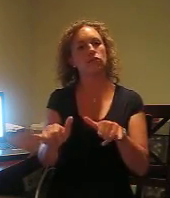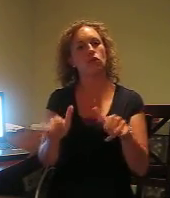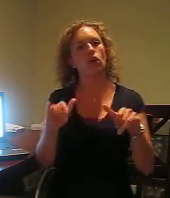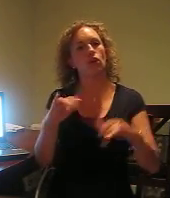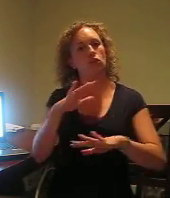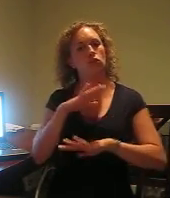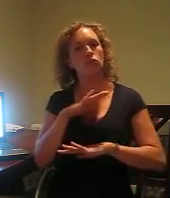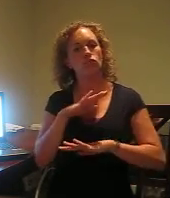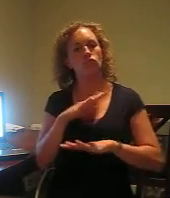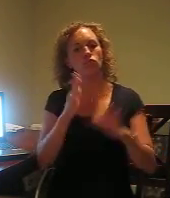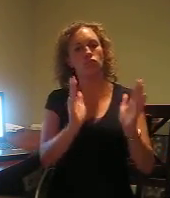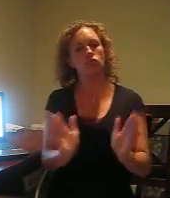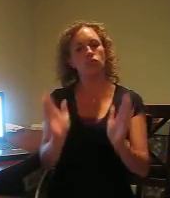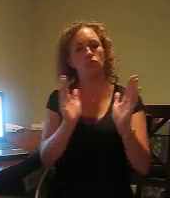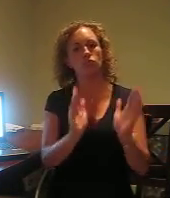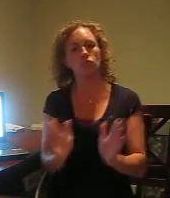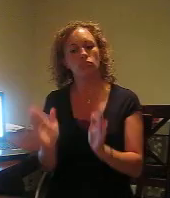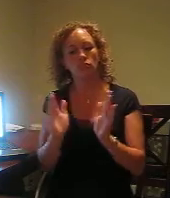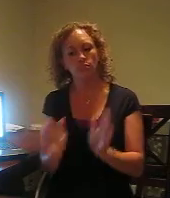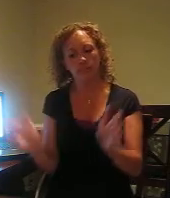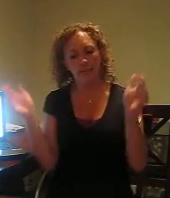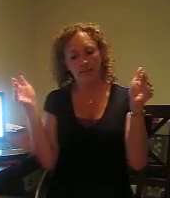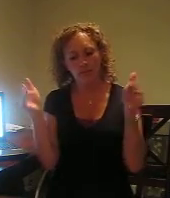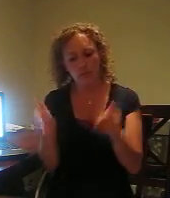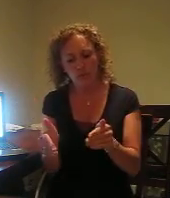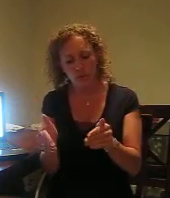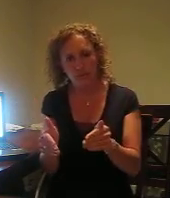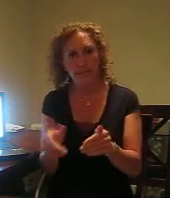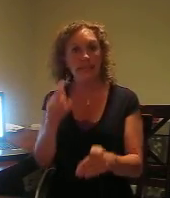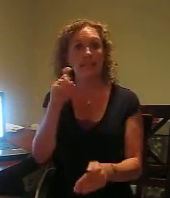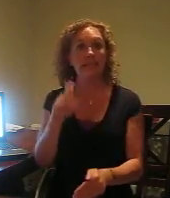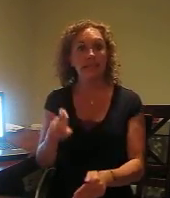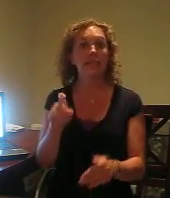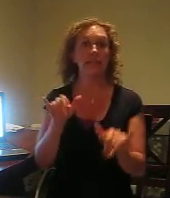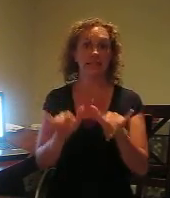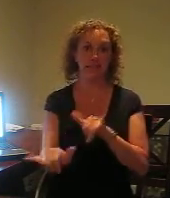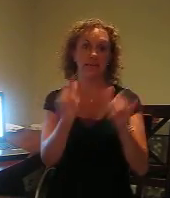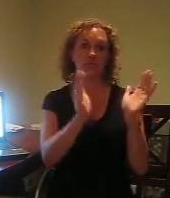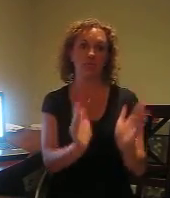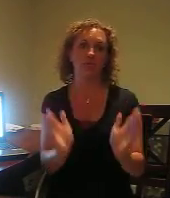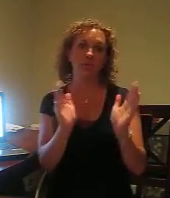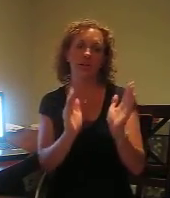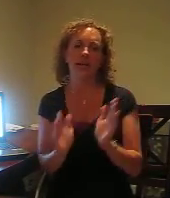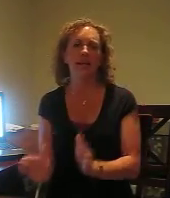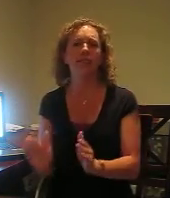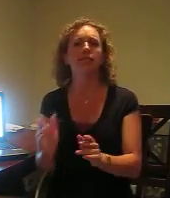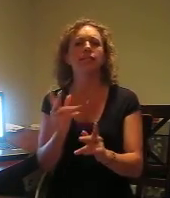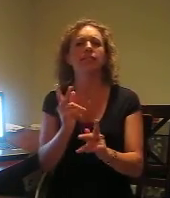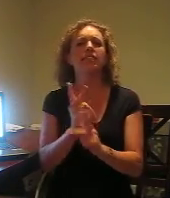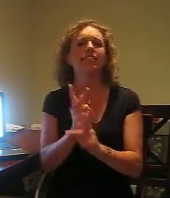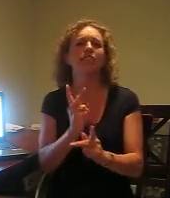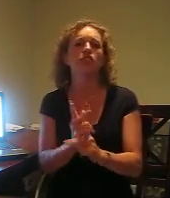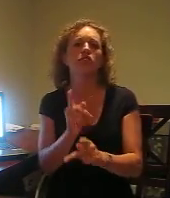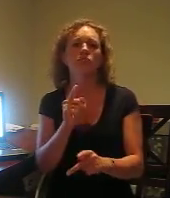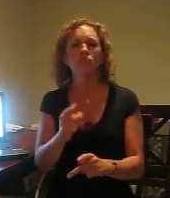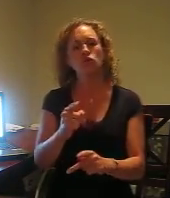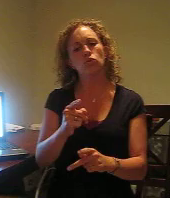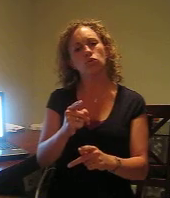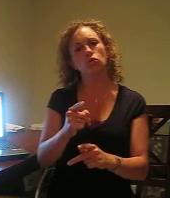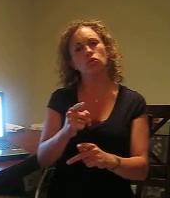intentional frame of mind. Being organized in everything you do will keep you in that place and lead you to greater productivity and